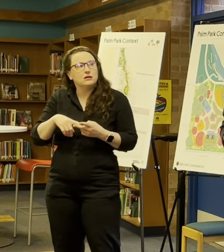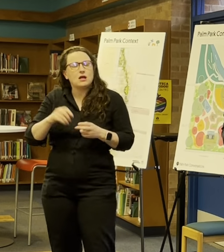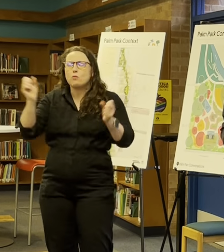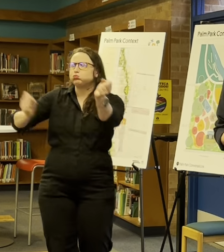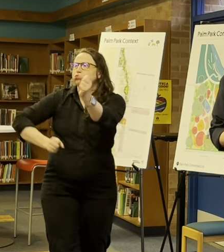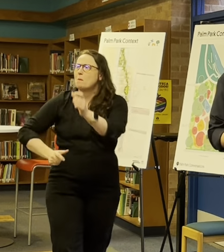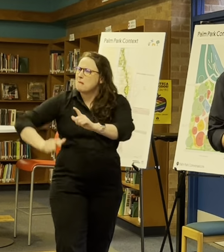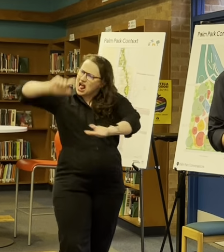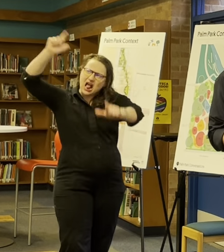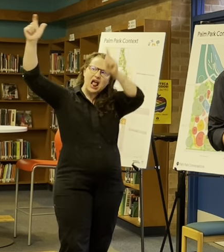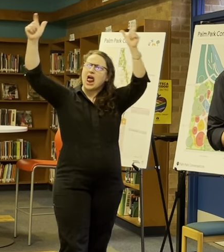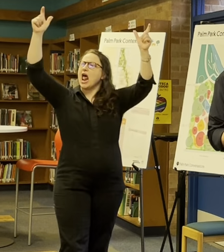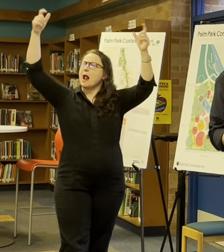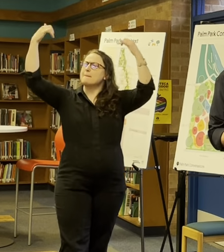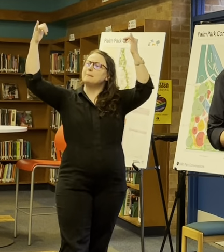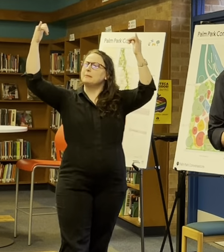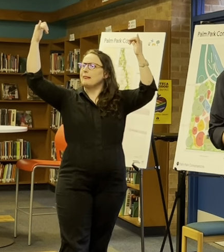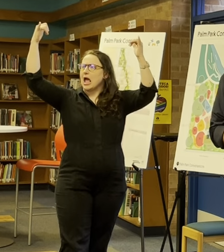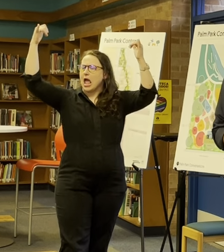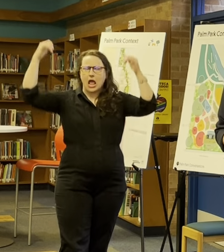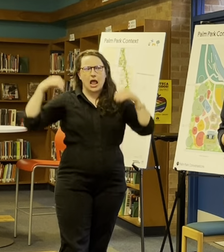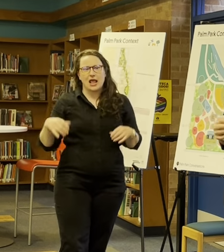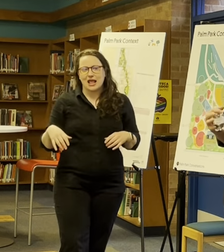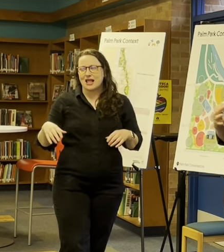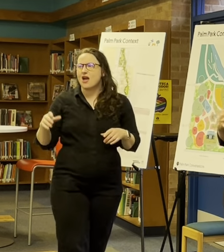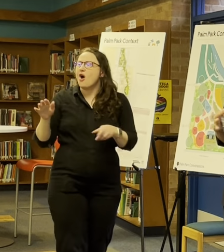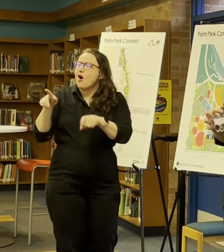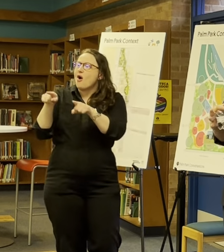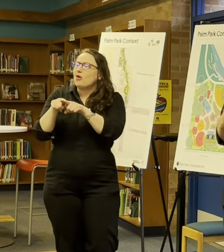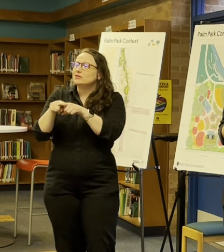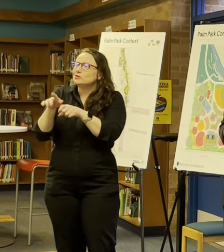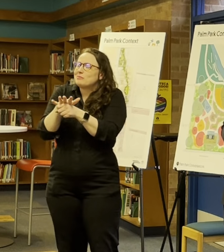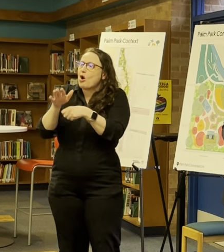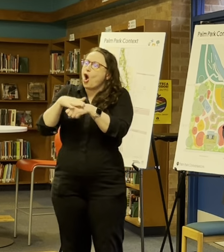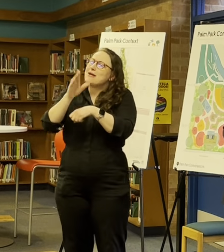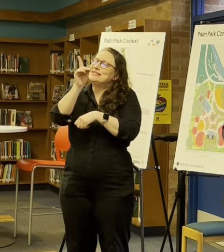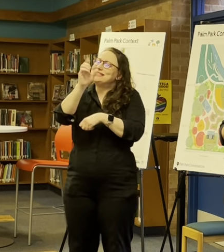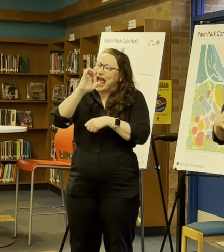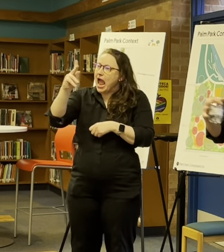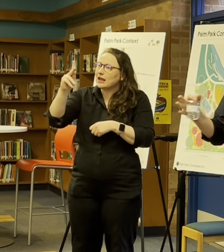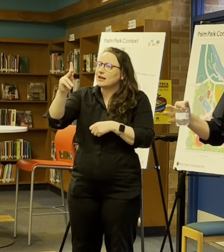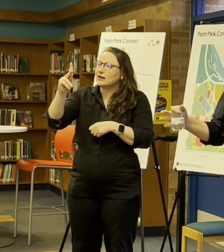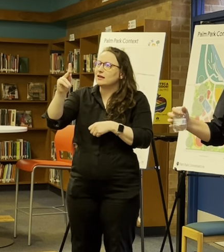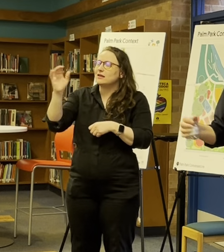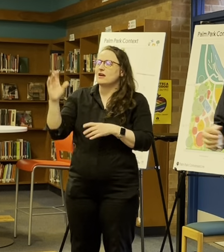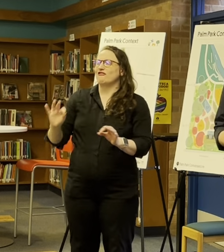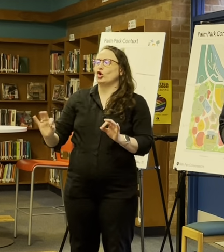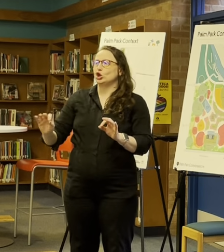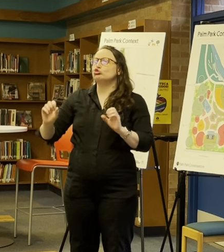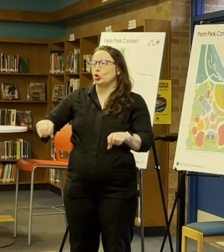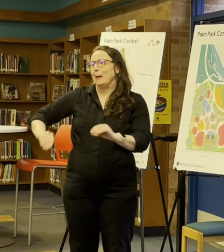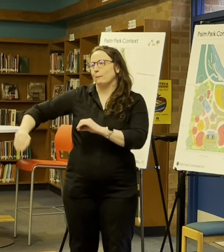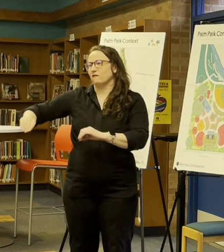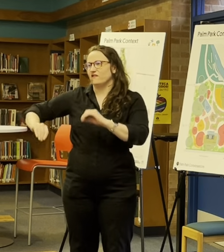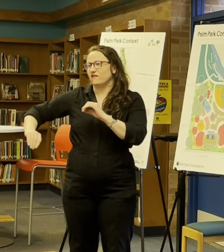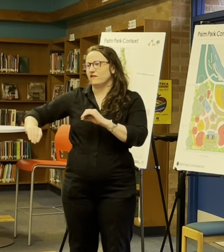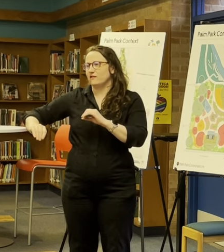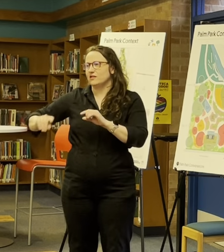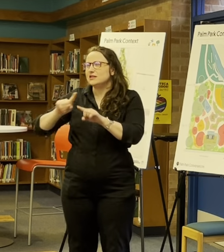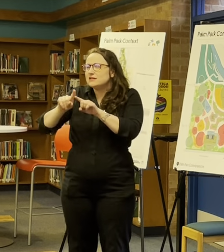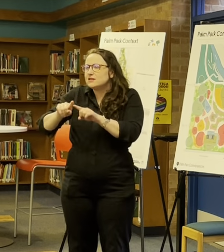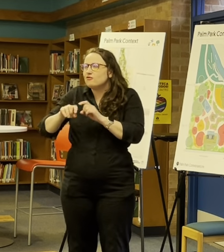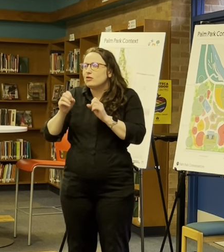life play structures, and then spaces on decks and movable furniture areas where all sorts of things